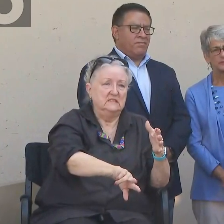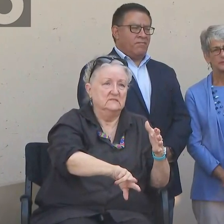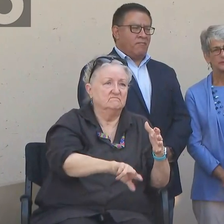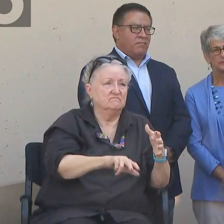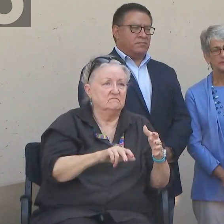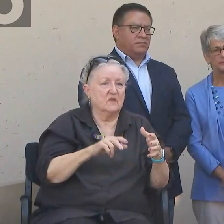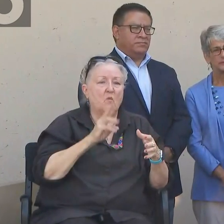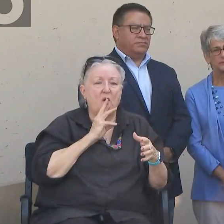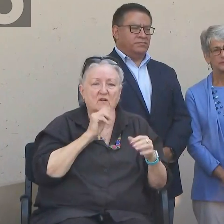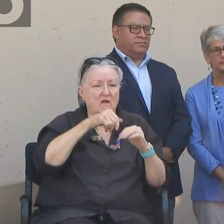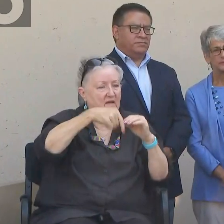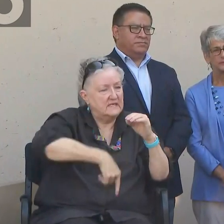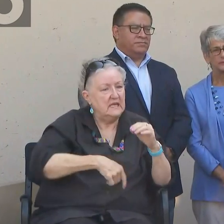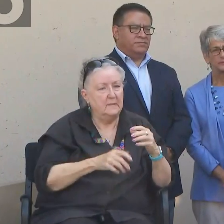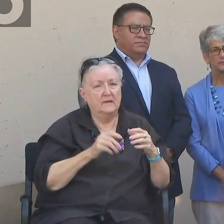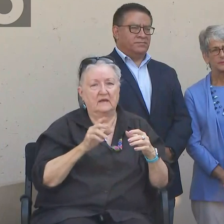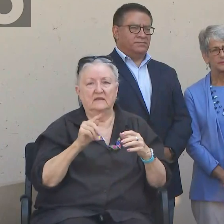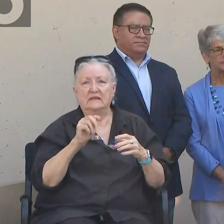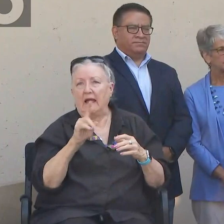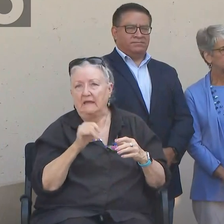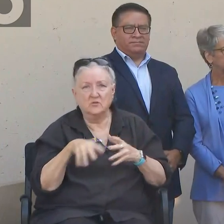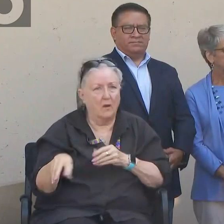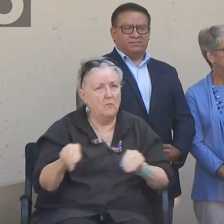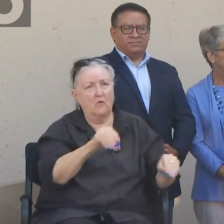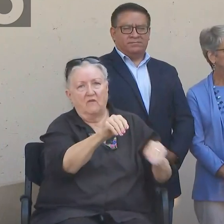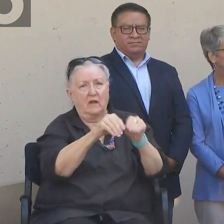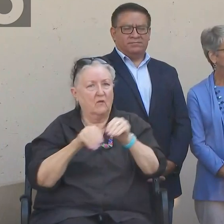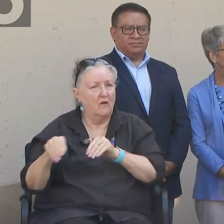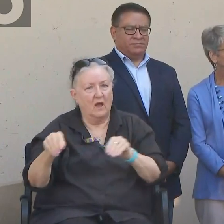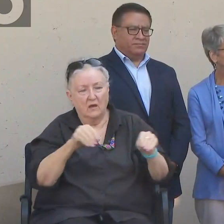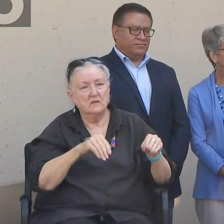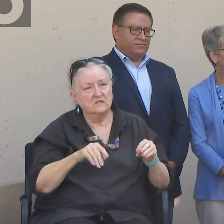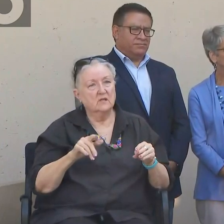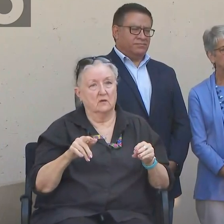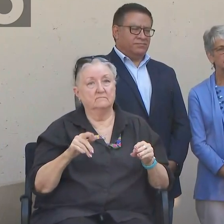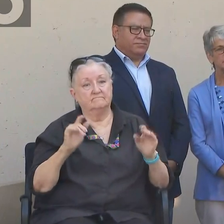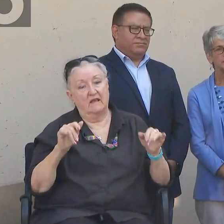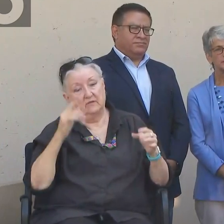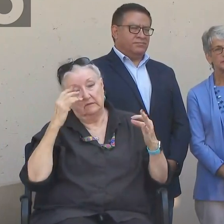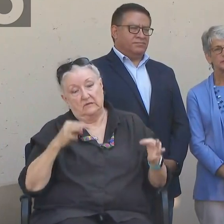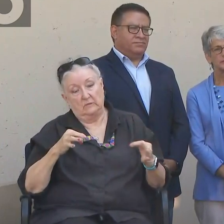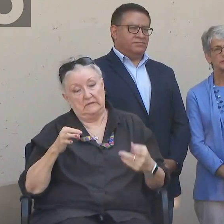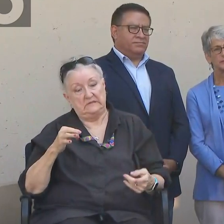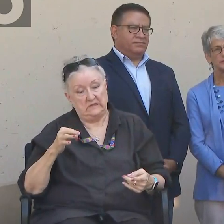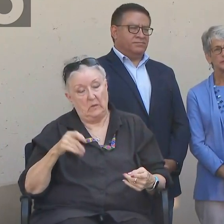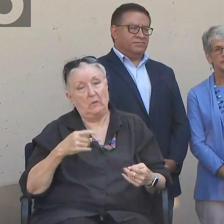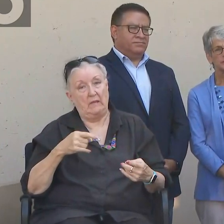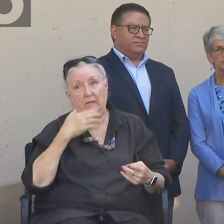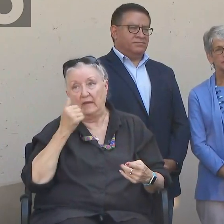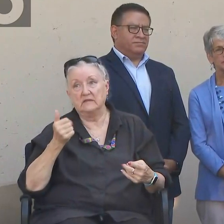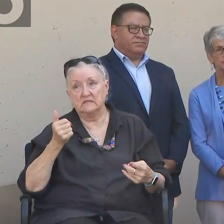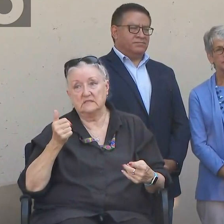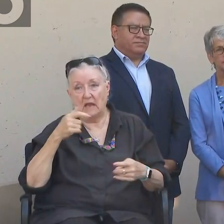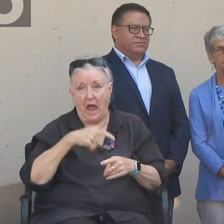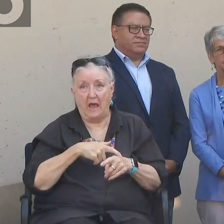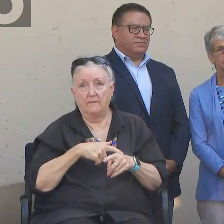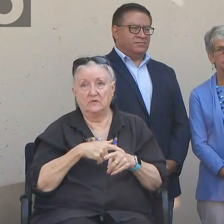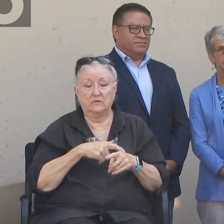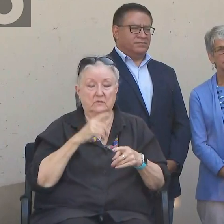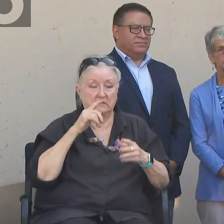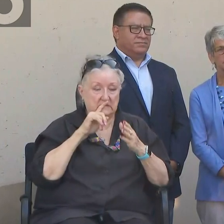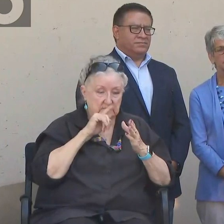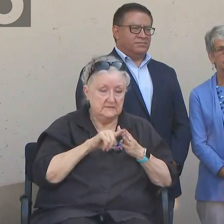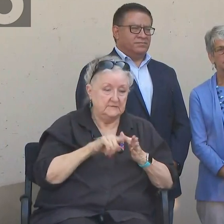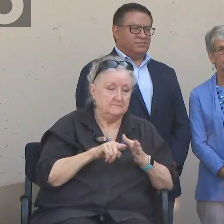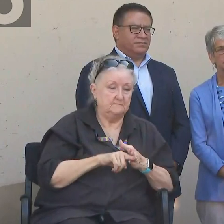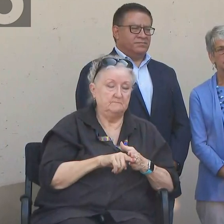tides that are moving it around, essentially. So at some point, they're going to have to make a determination of when the best time is to